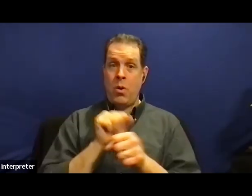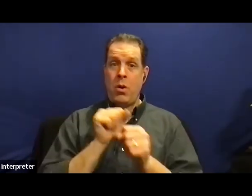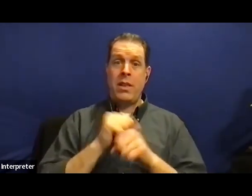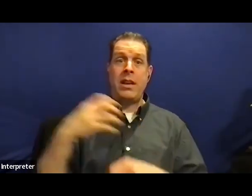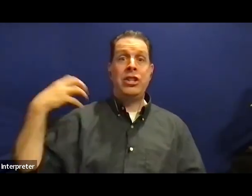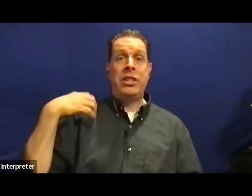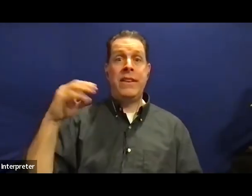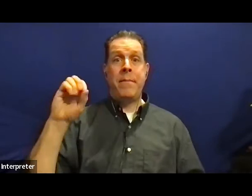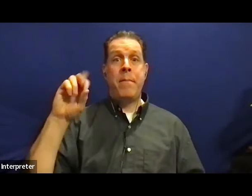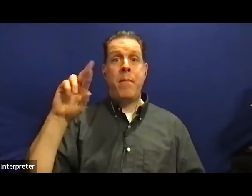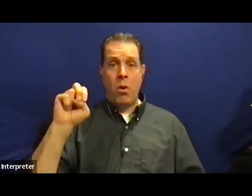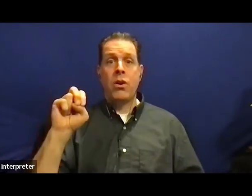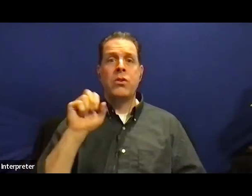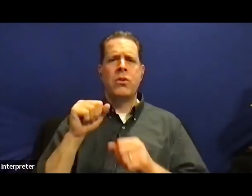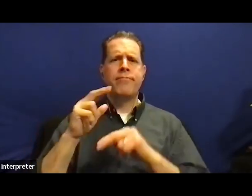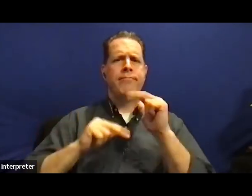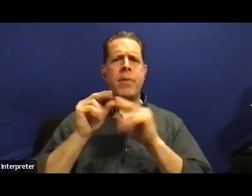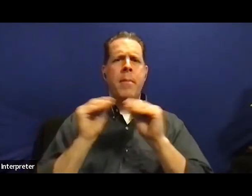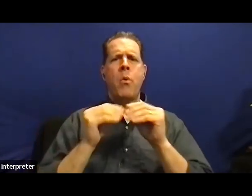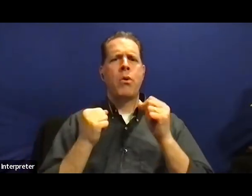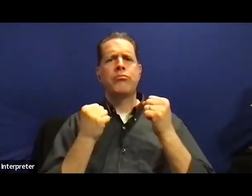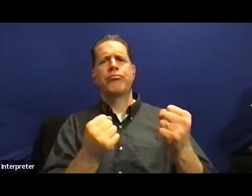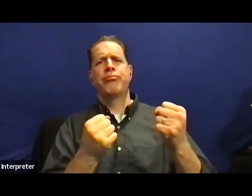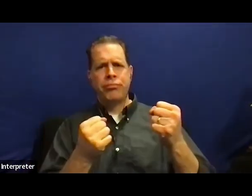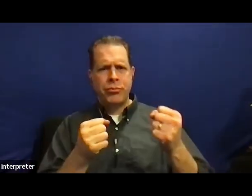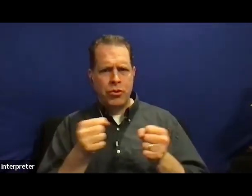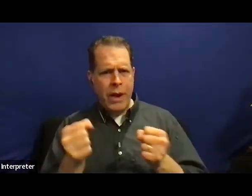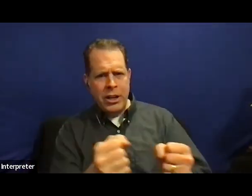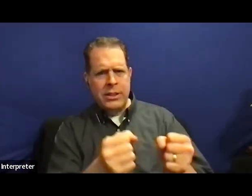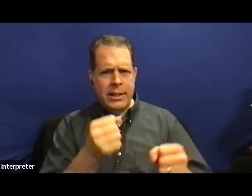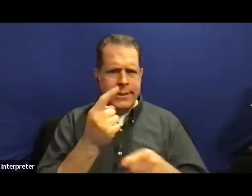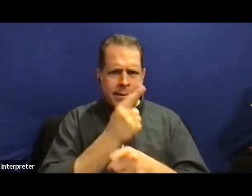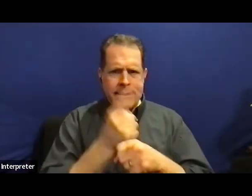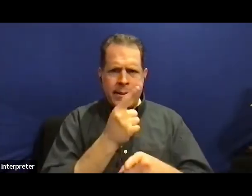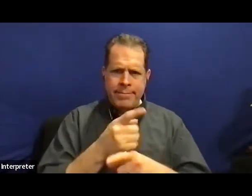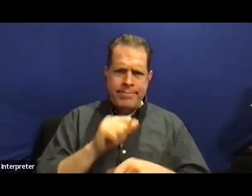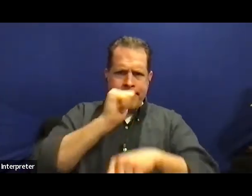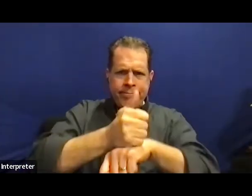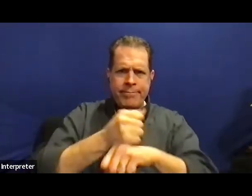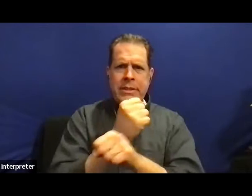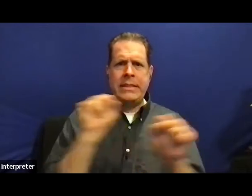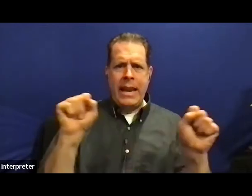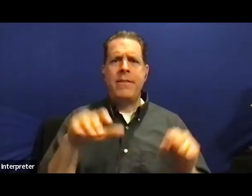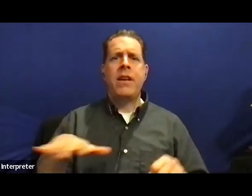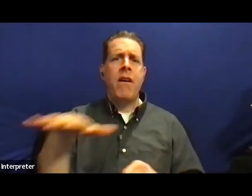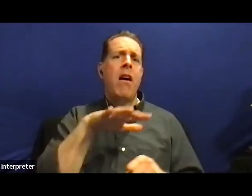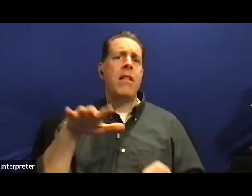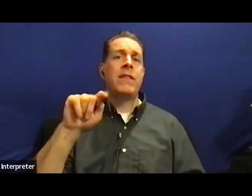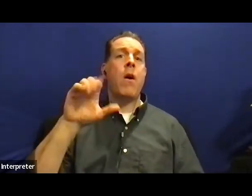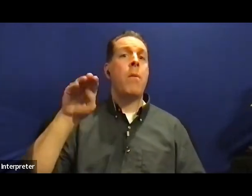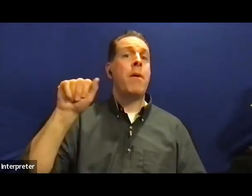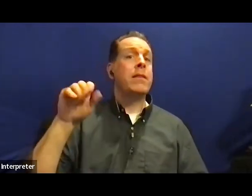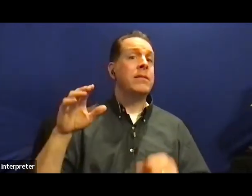build a more comprehensive strategy to address crime and restore a sense of safety to all of Tacoma's beloved